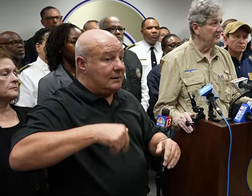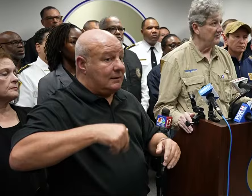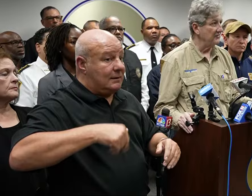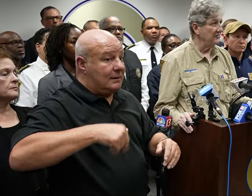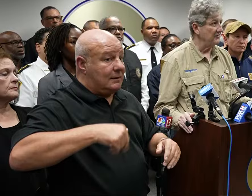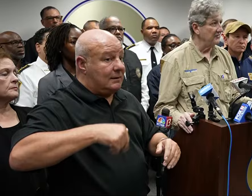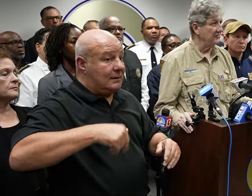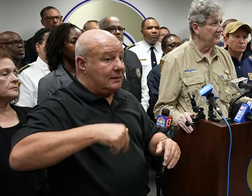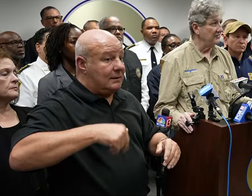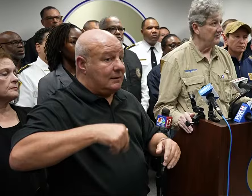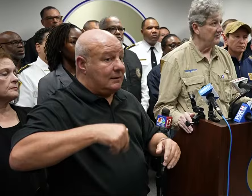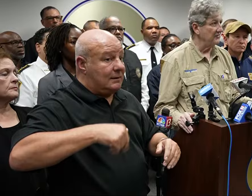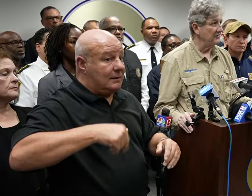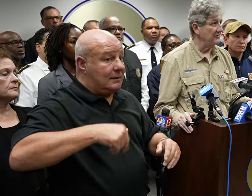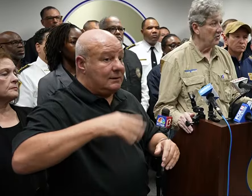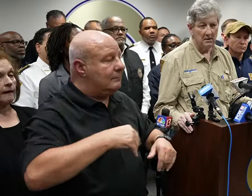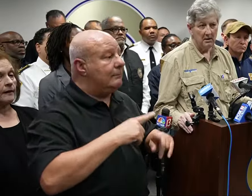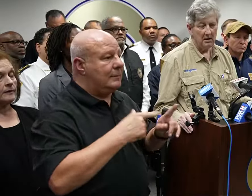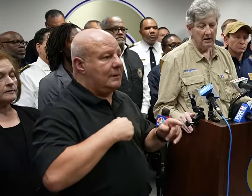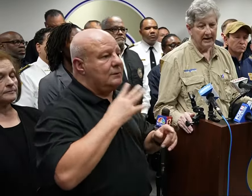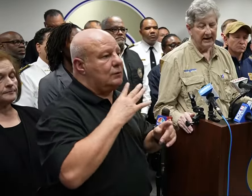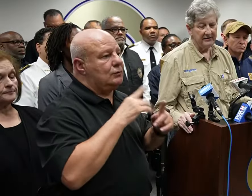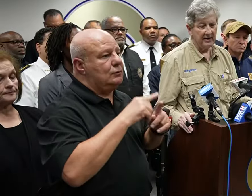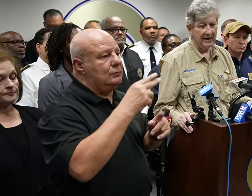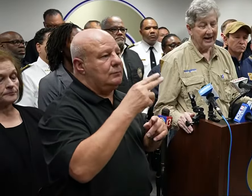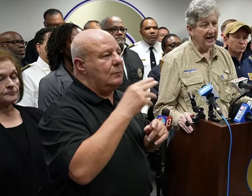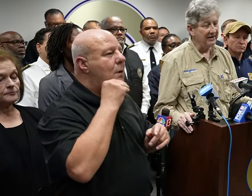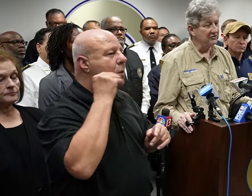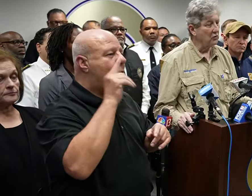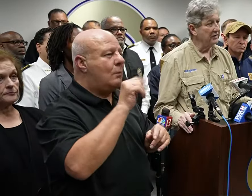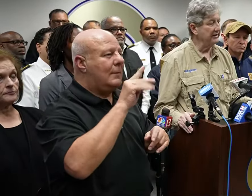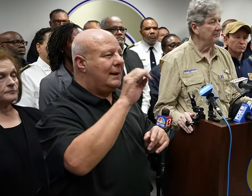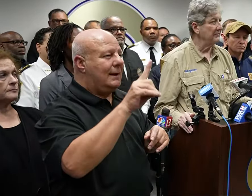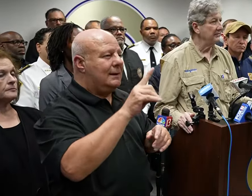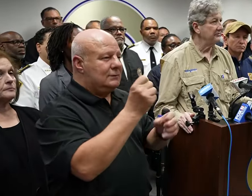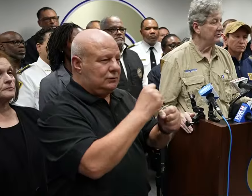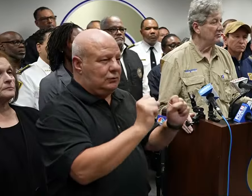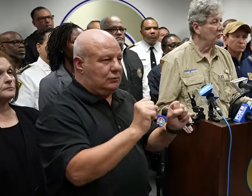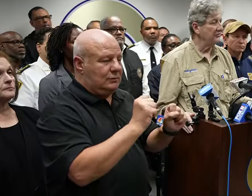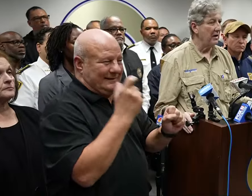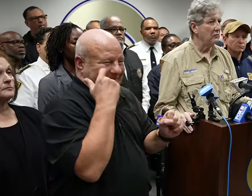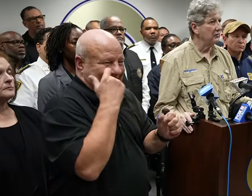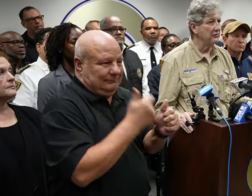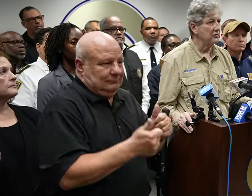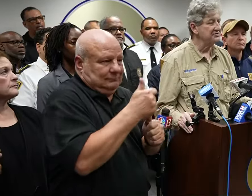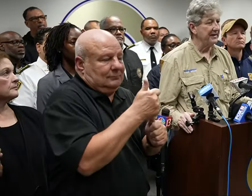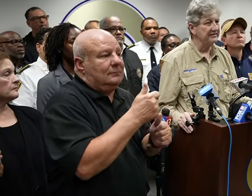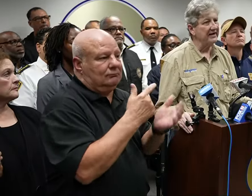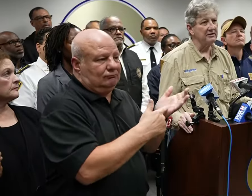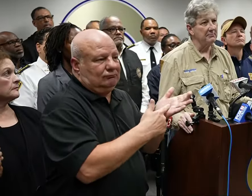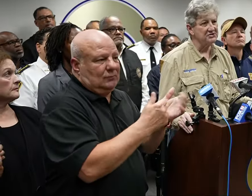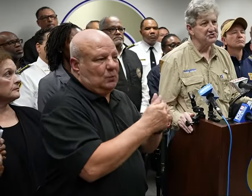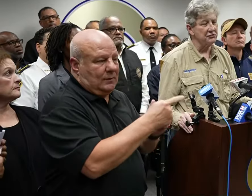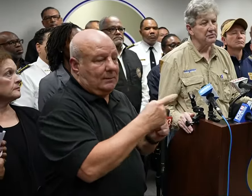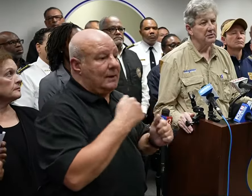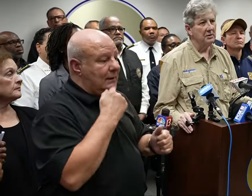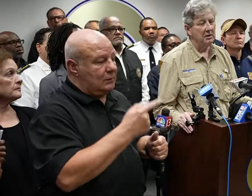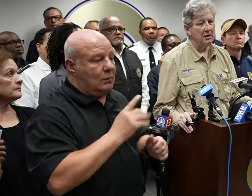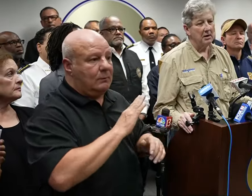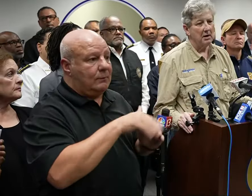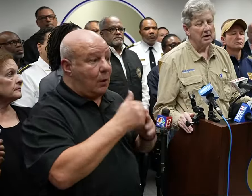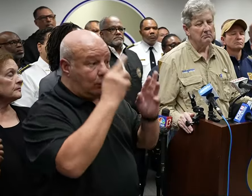Security a little while ago. And I told him that with all the respect I could muster,